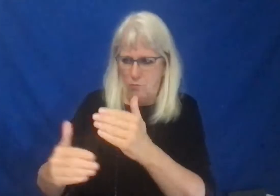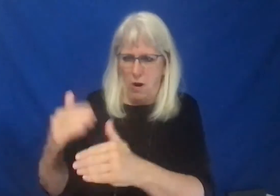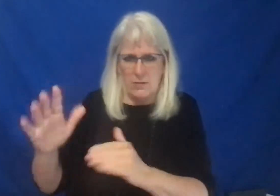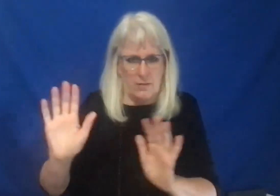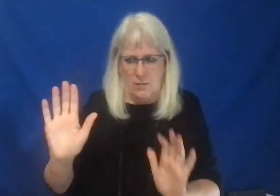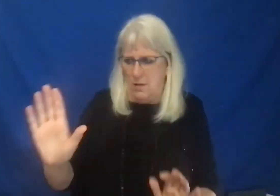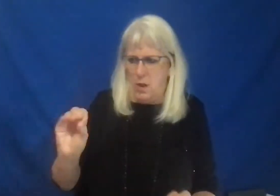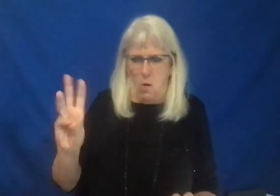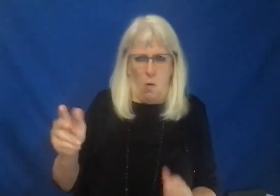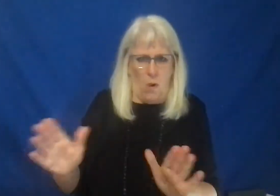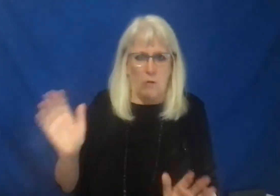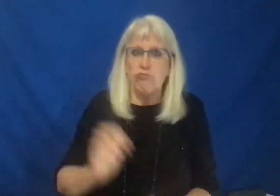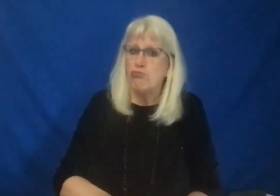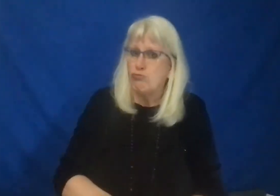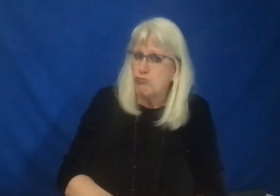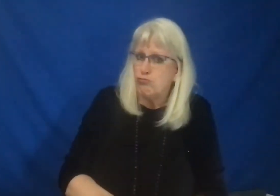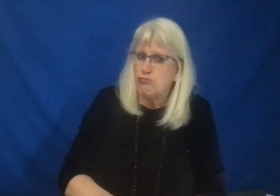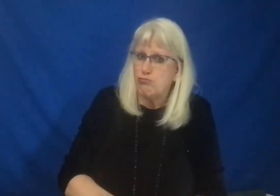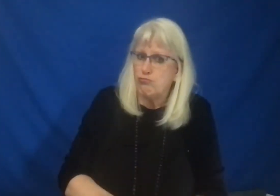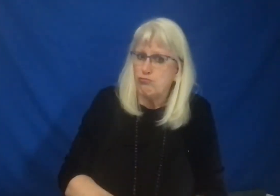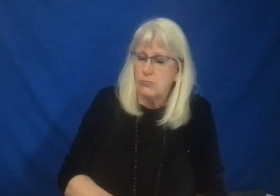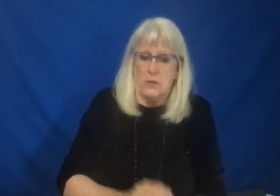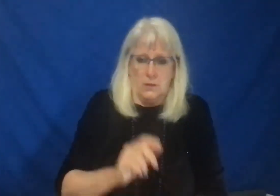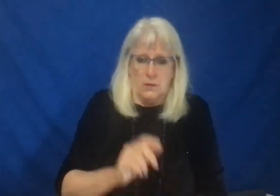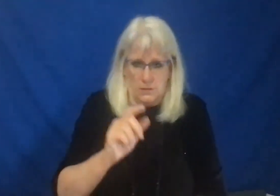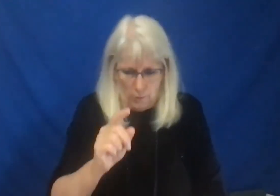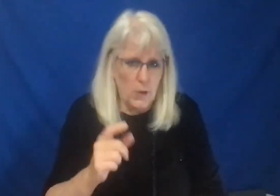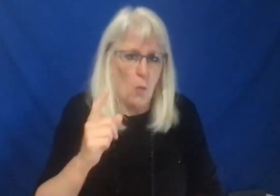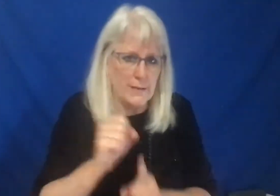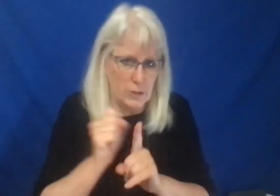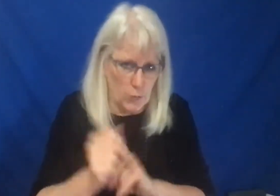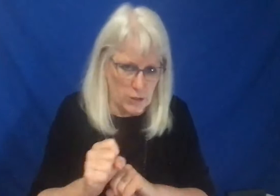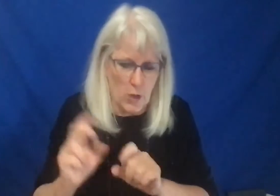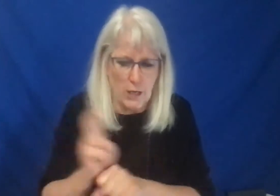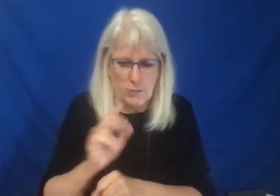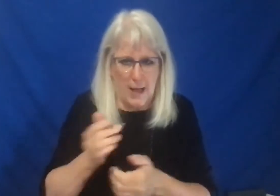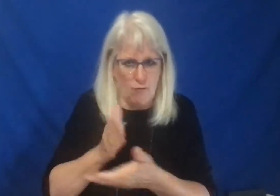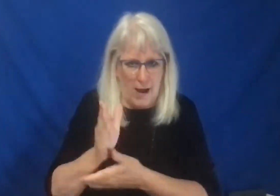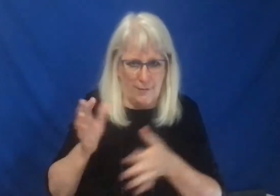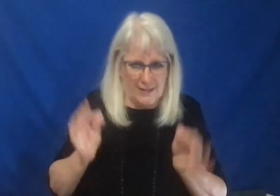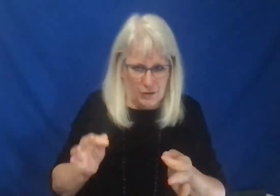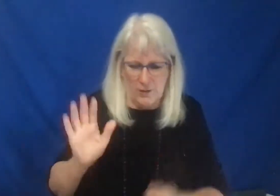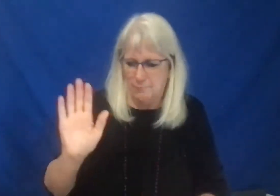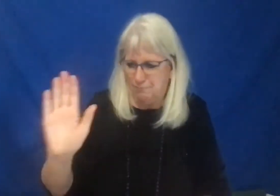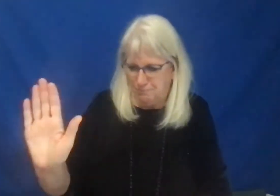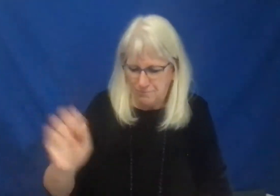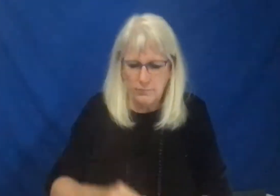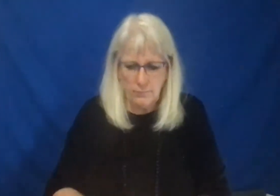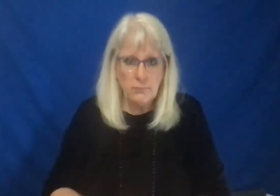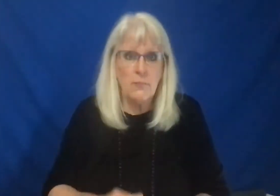way. And so here's a very consequential circumstance in which I used the right of decision. When the pandemic first happened, I was